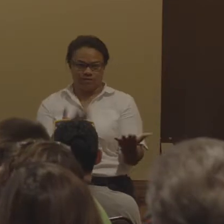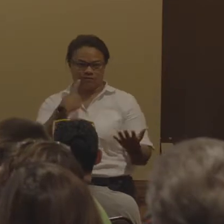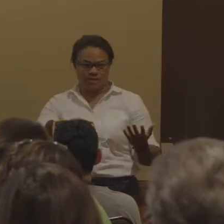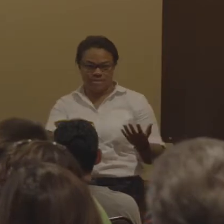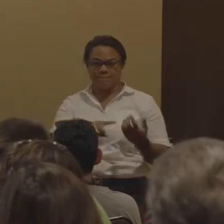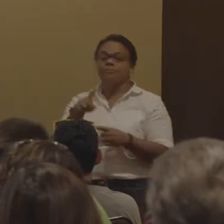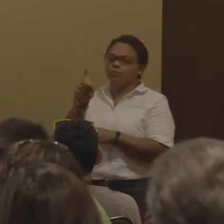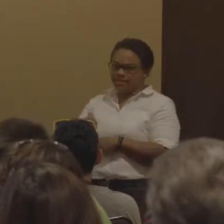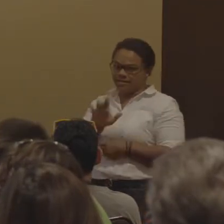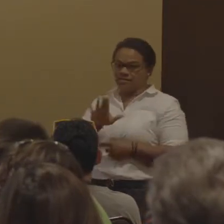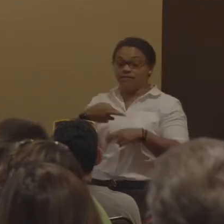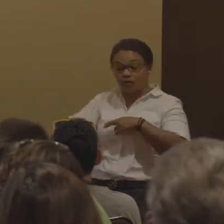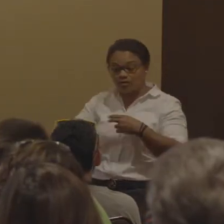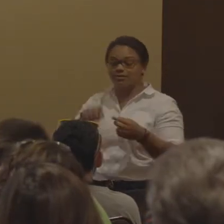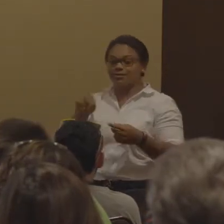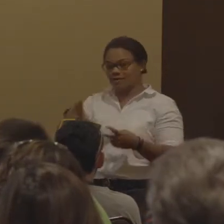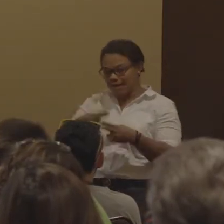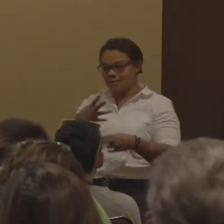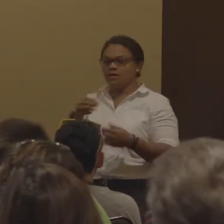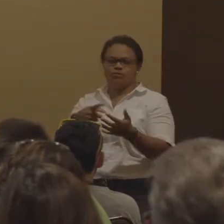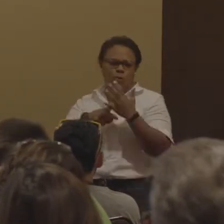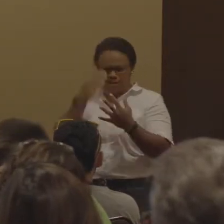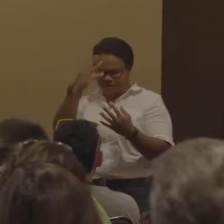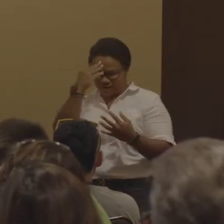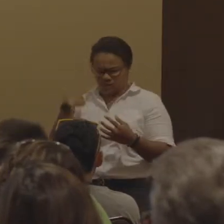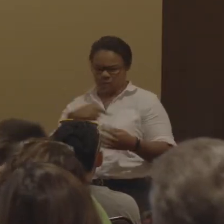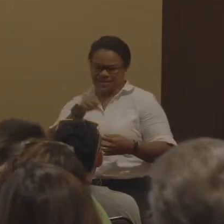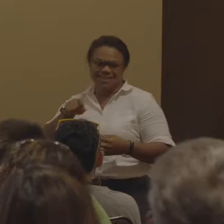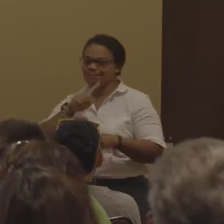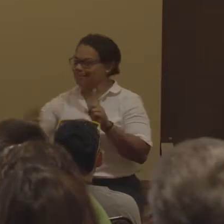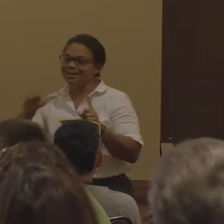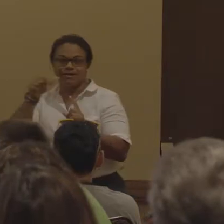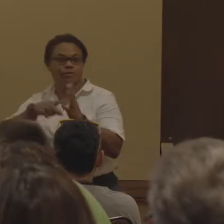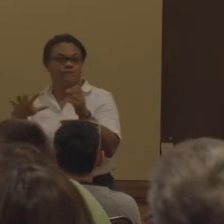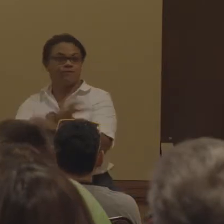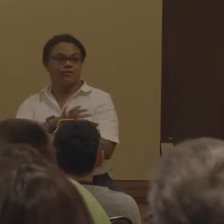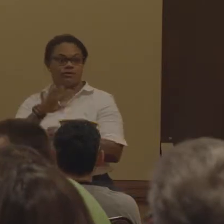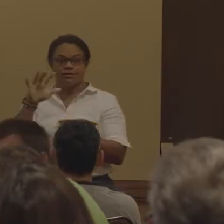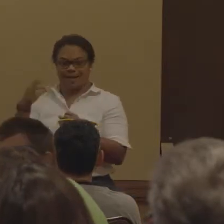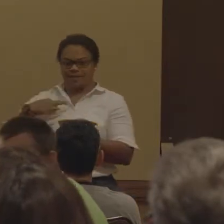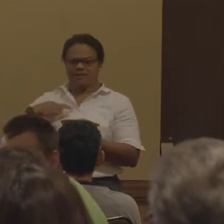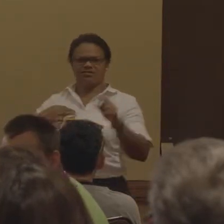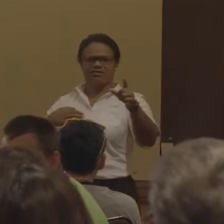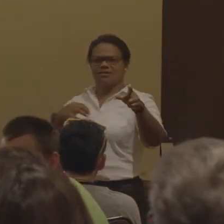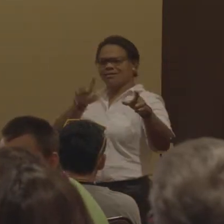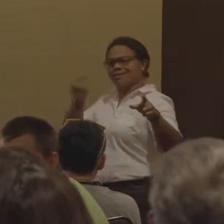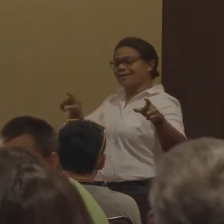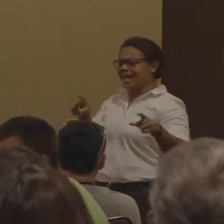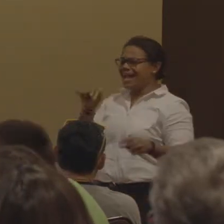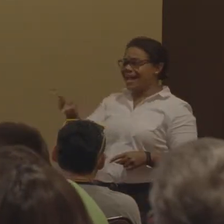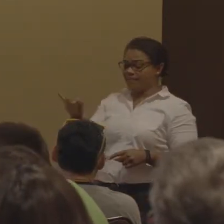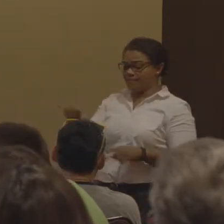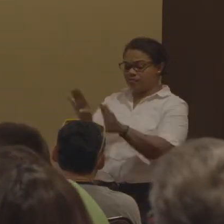name, and the required data that we have to report on, but not the full application. Do you have a question? If the child is 14 and